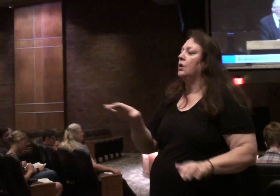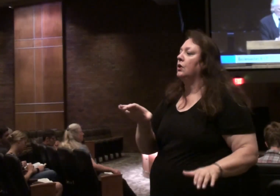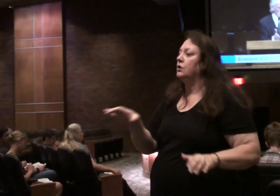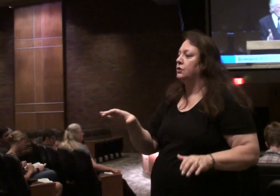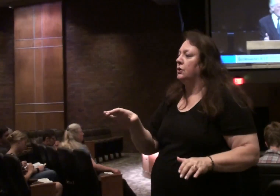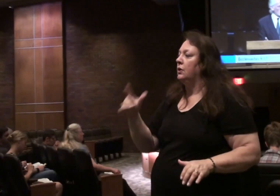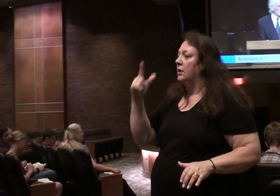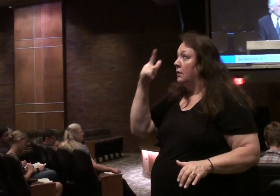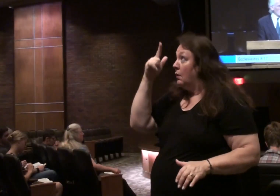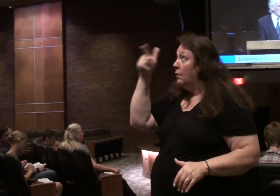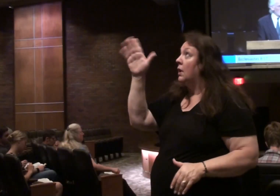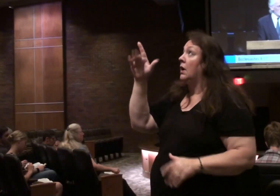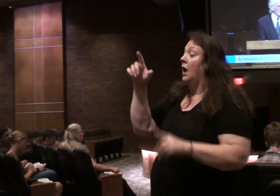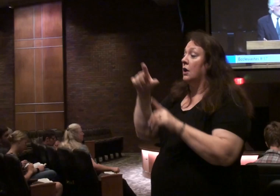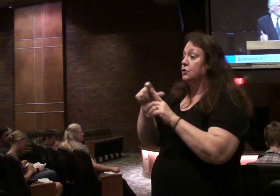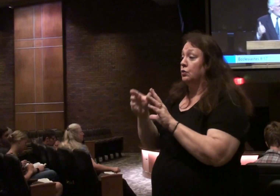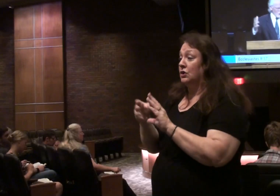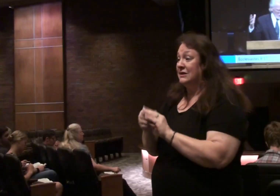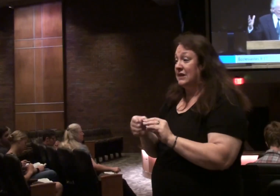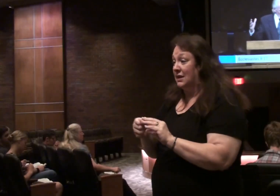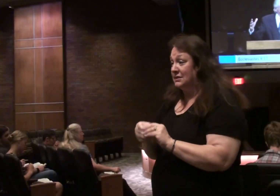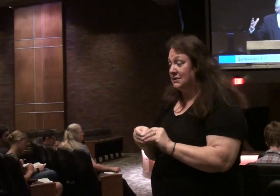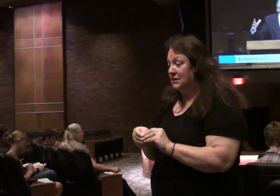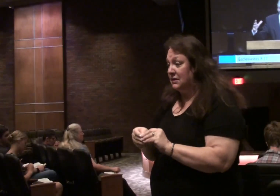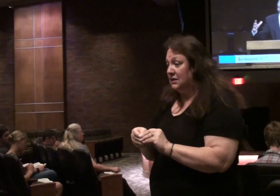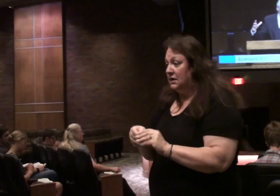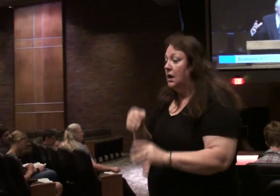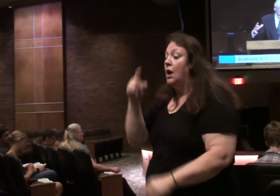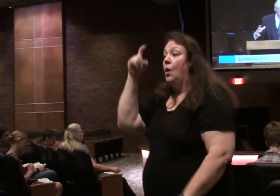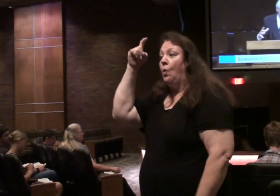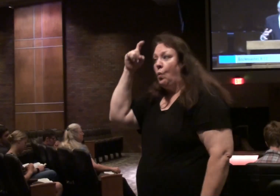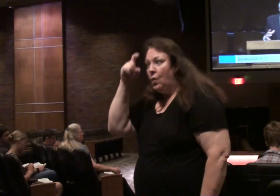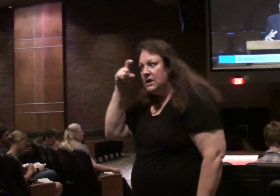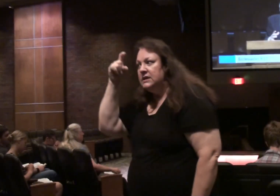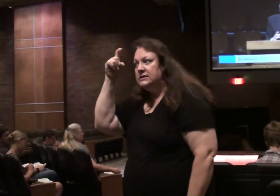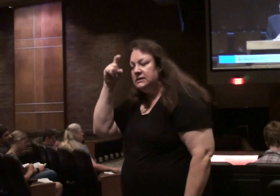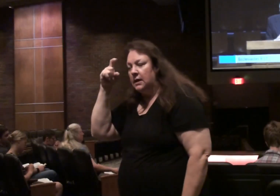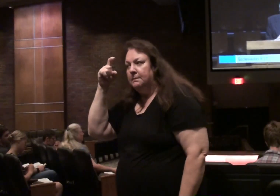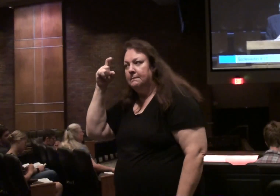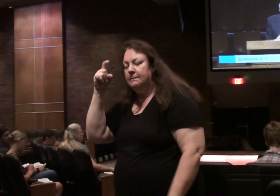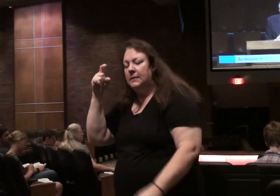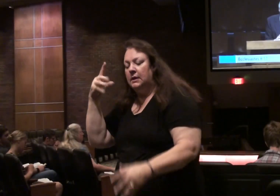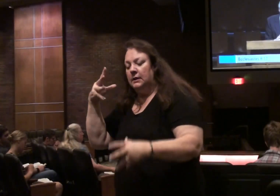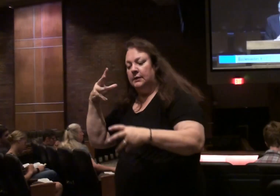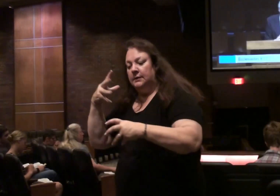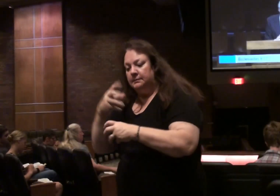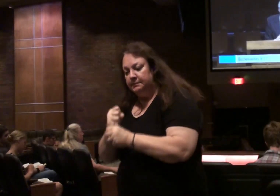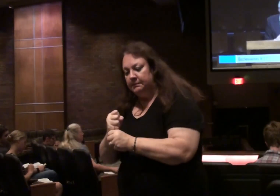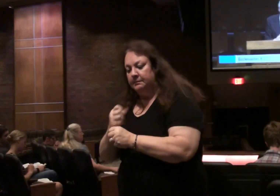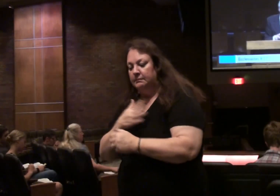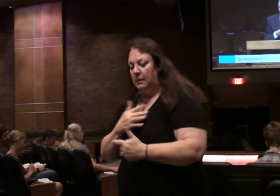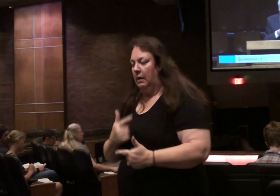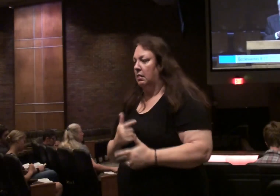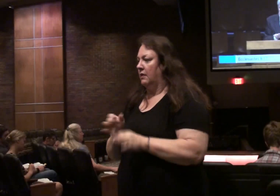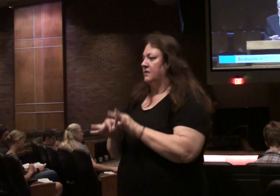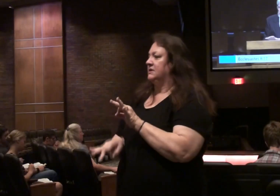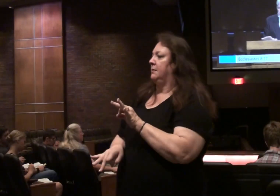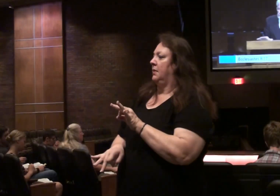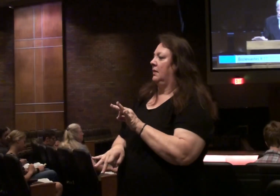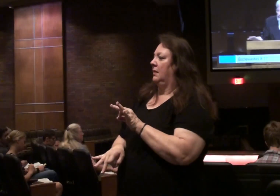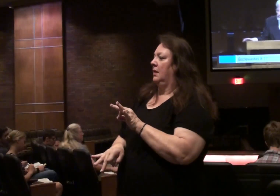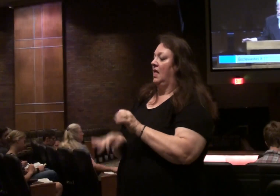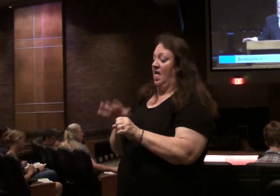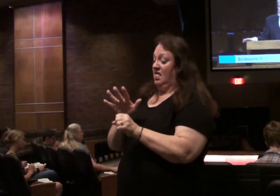light of God's Word. You know, it's wisdom that sort of somewhat simplifies my life, takes some